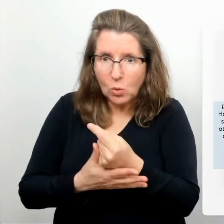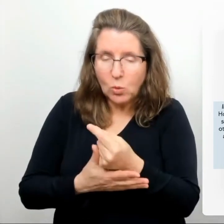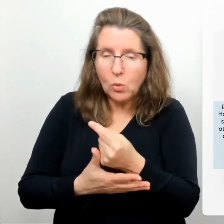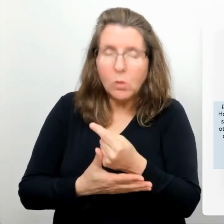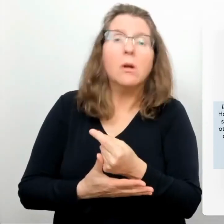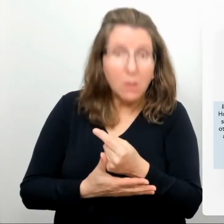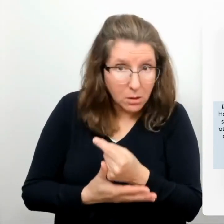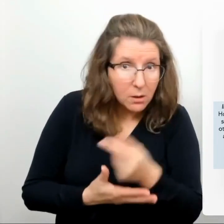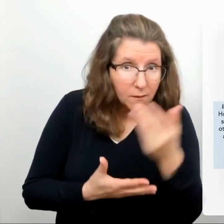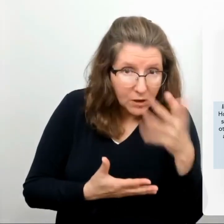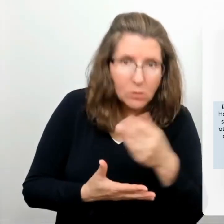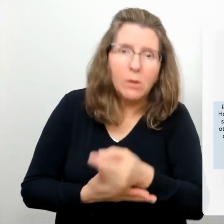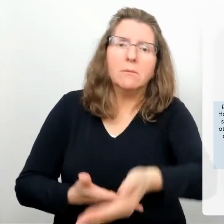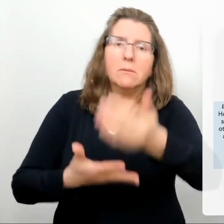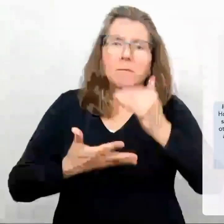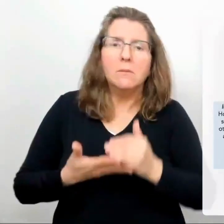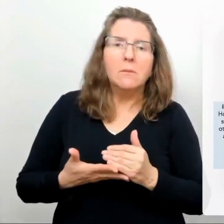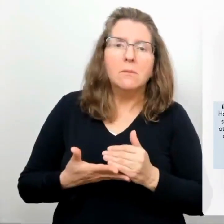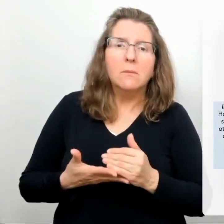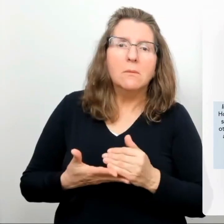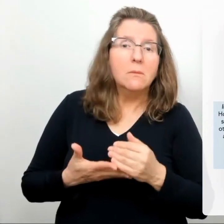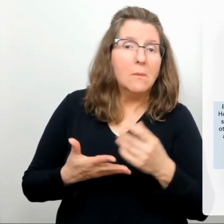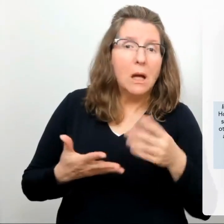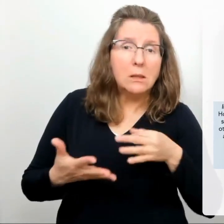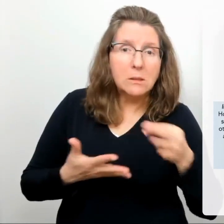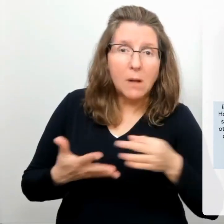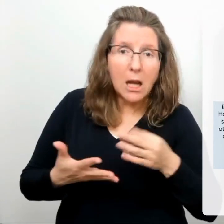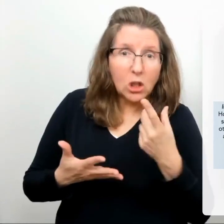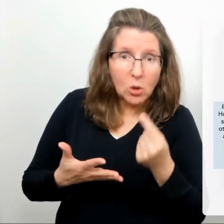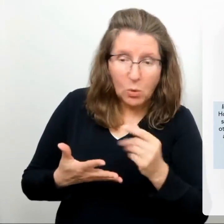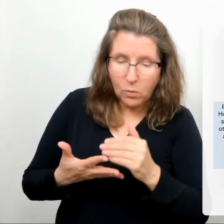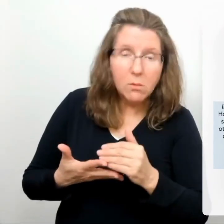By limiting instructions to smaller chunks versus the entire list of steps,